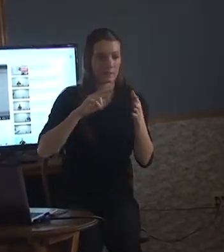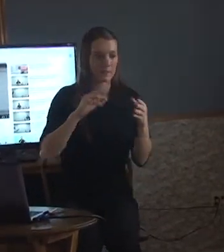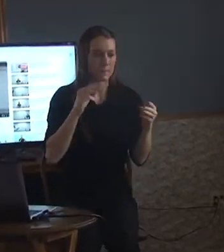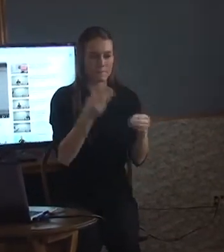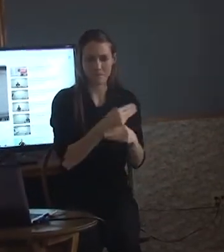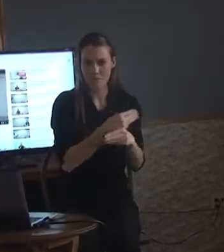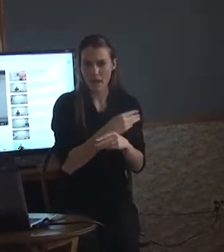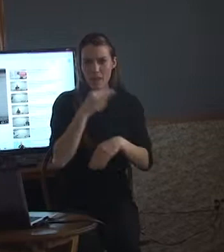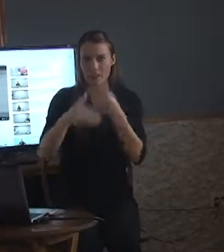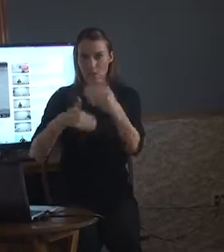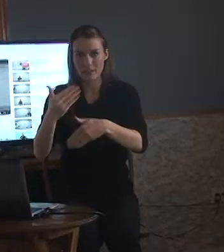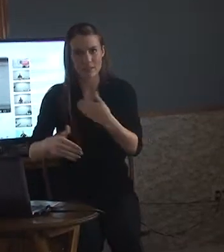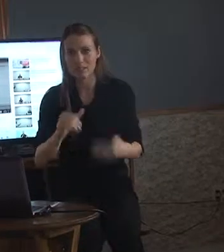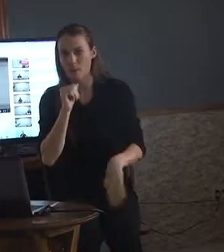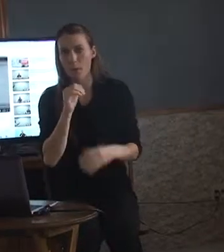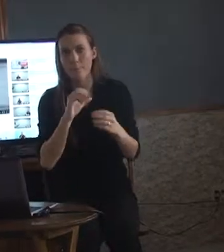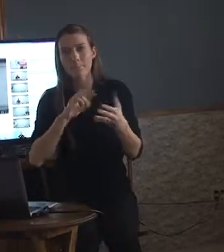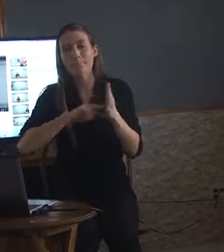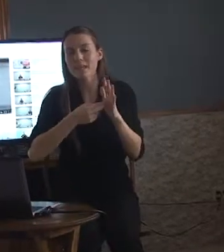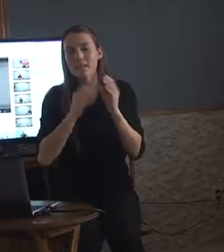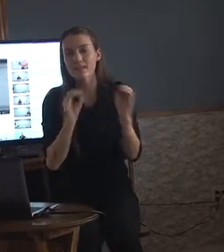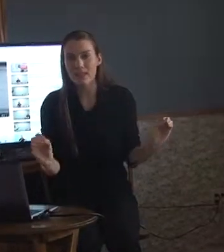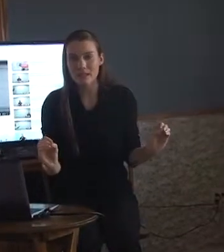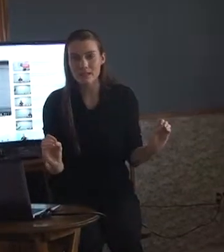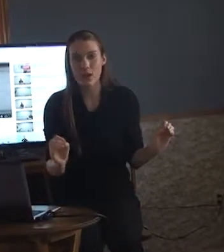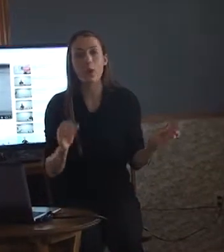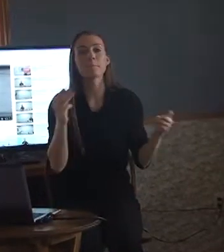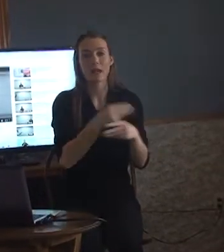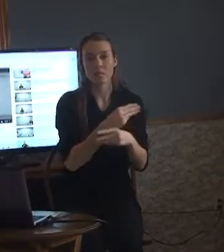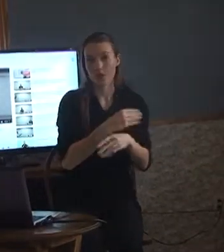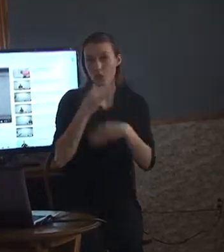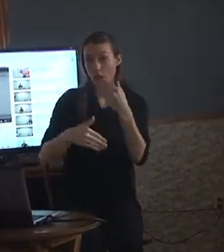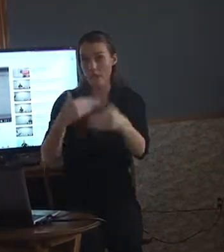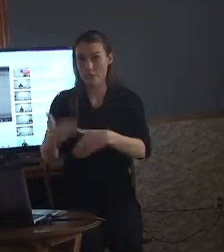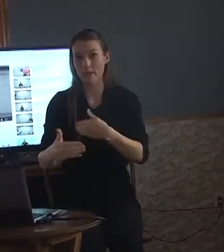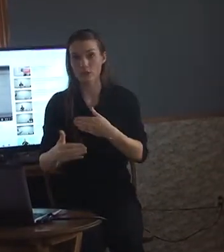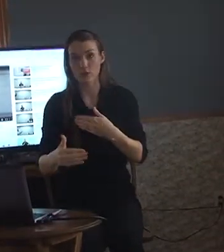them or subtract them with one, but mathematical operations are meaningless.